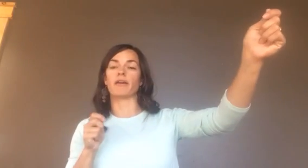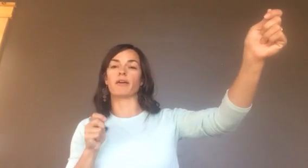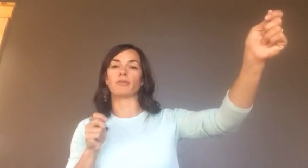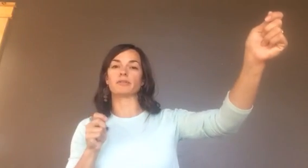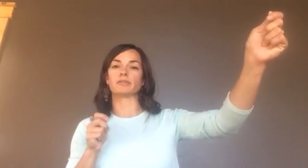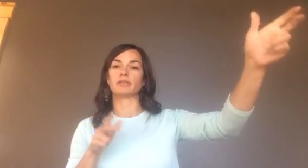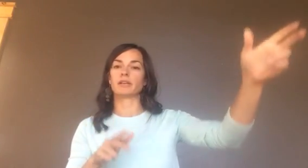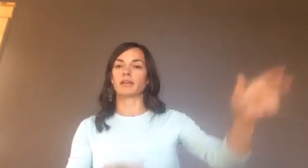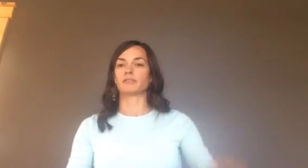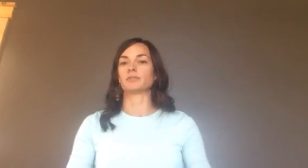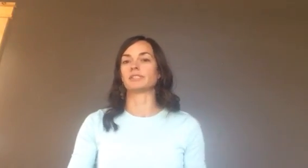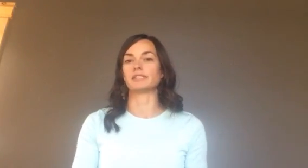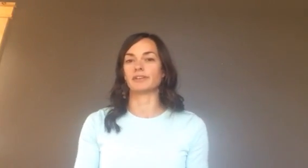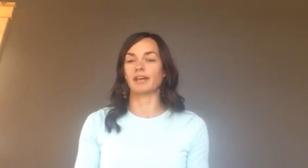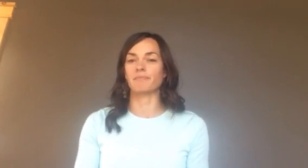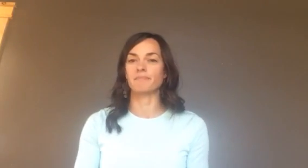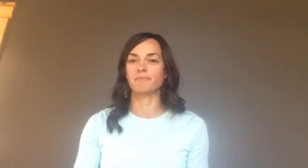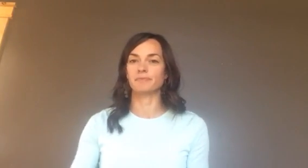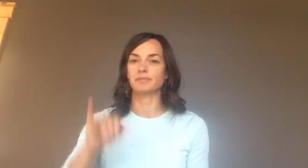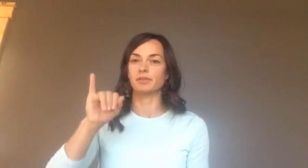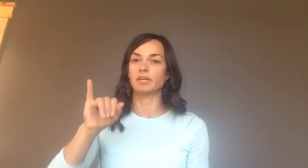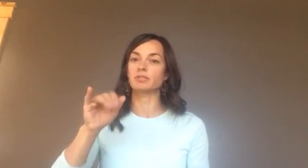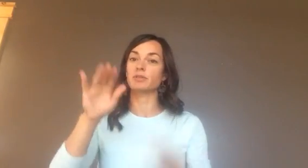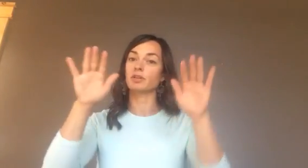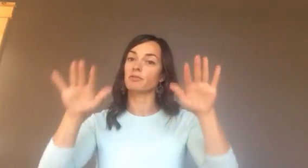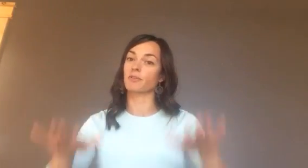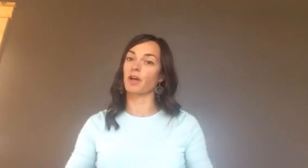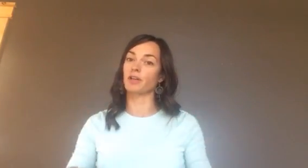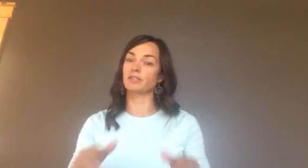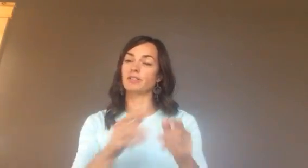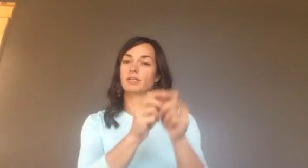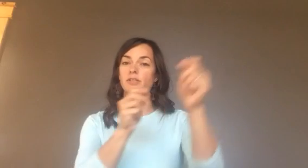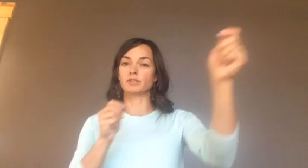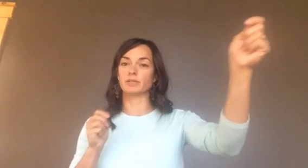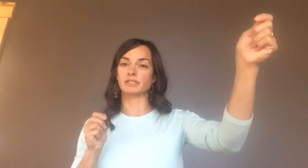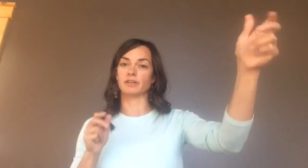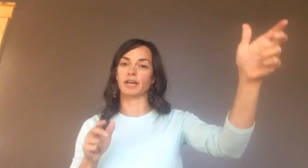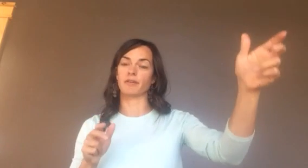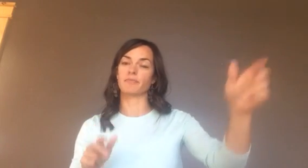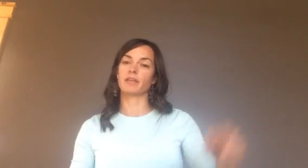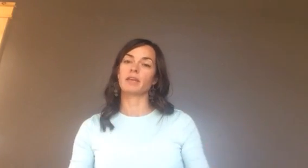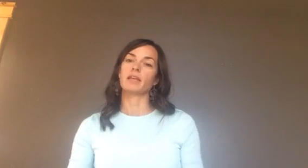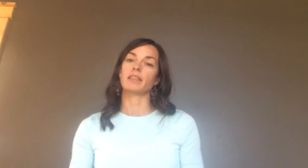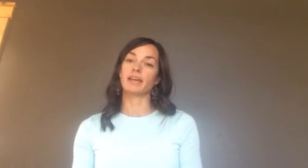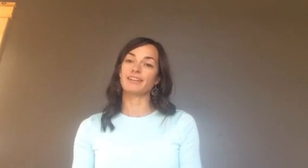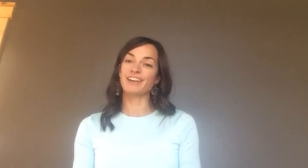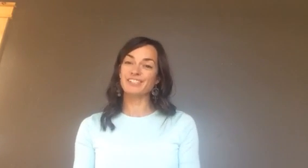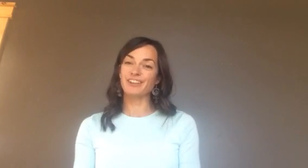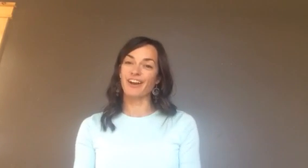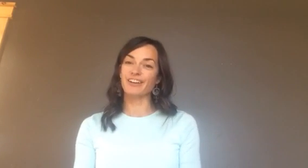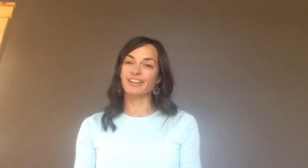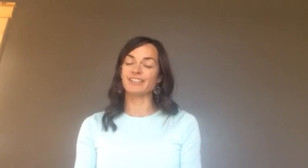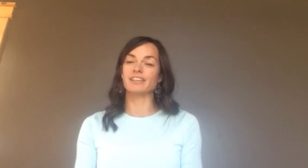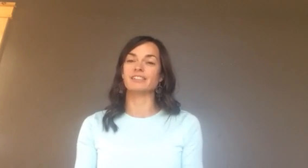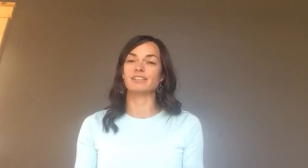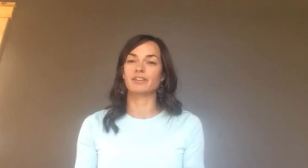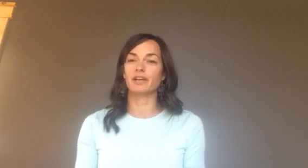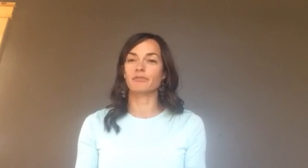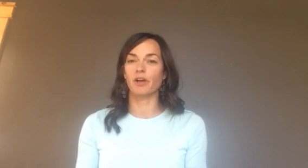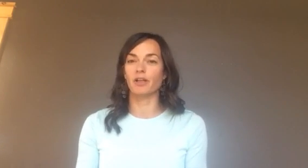arrow to Assyria. So Israel falls to Assyria. Then your next card is Assyria